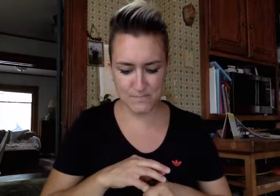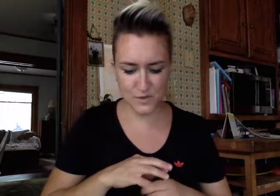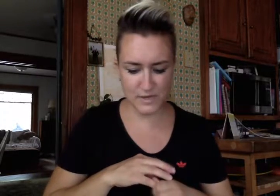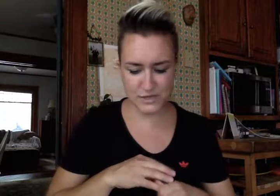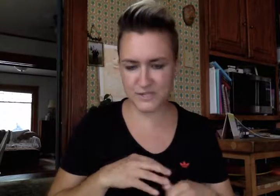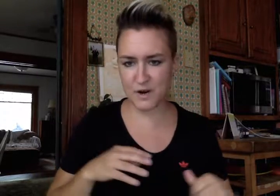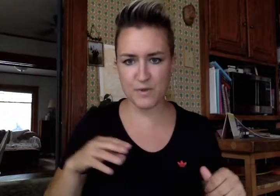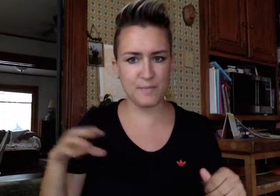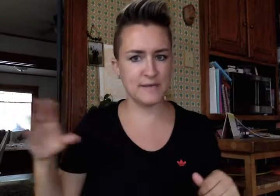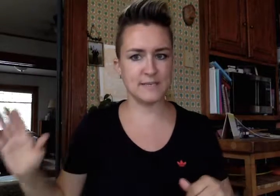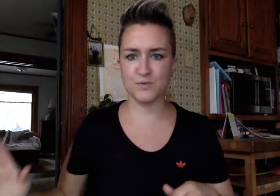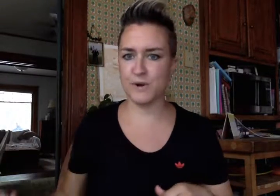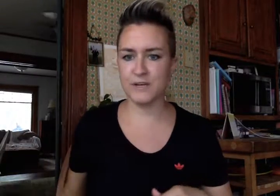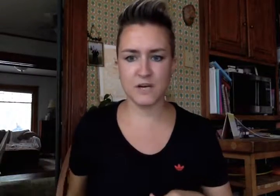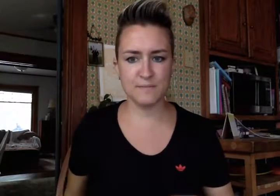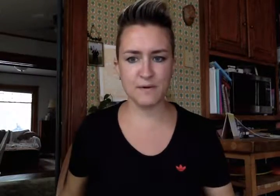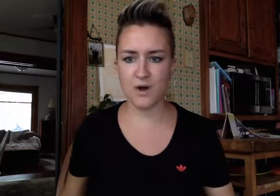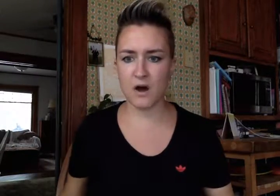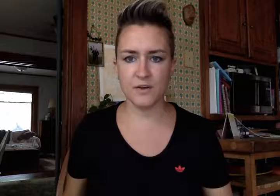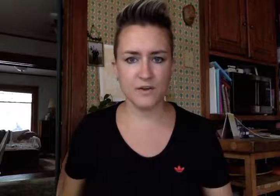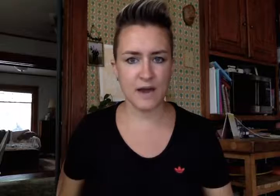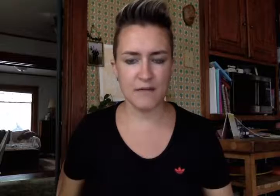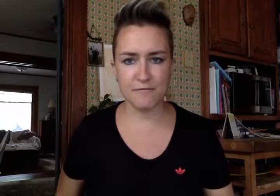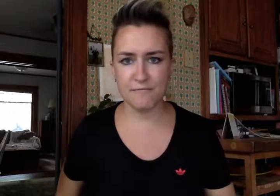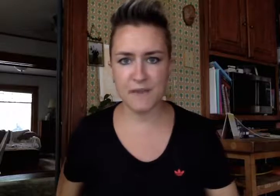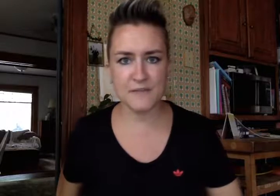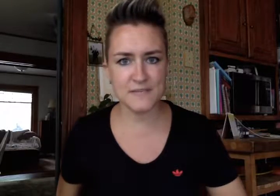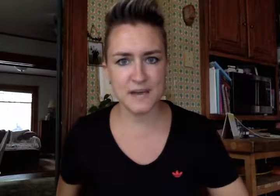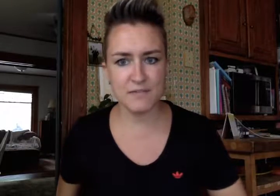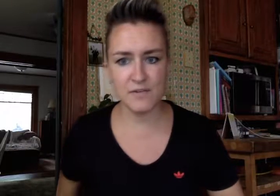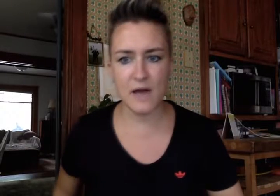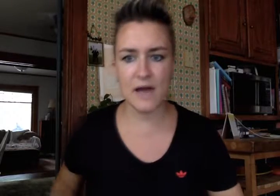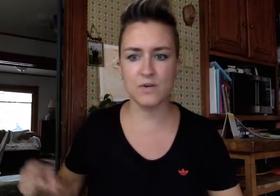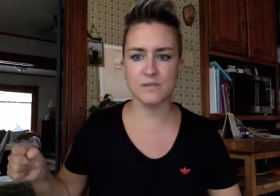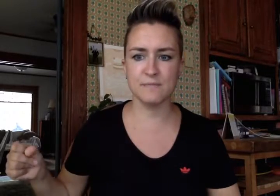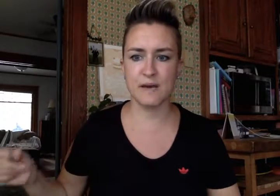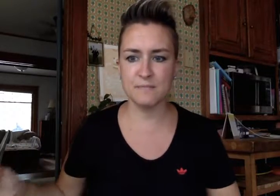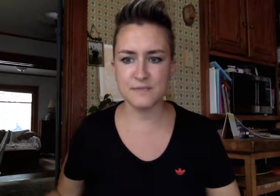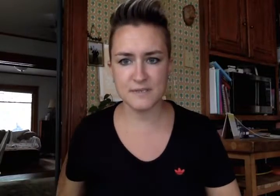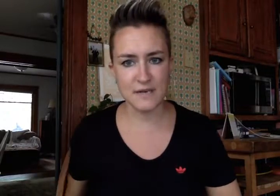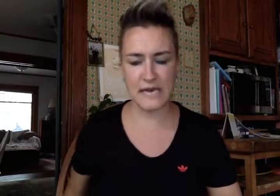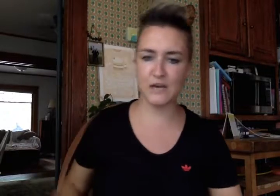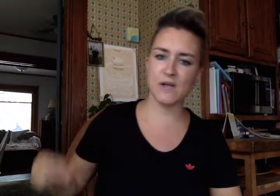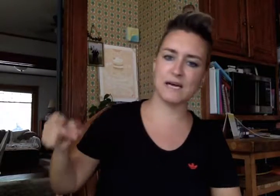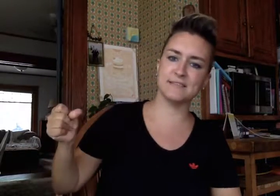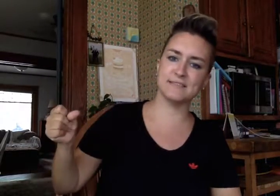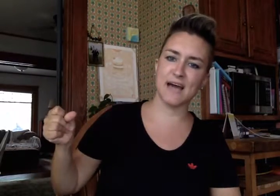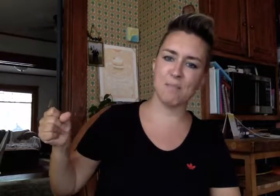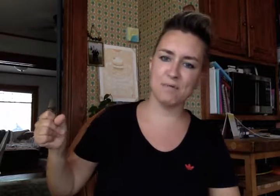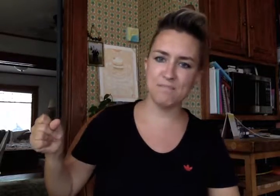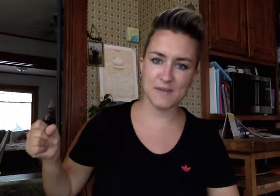So let's just start with the basics. We already talked about dog. You can kind of hit the side of your leg or sometimes hit your leg and snap. That's